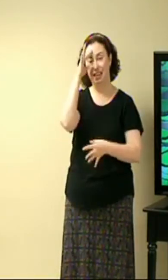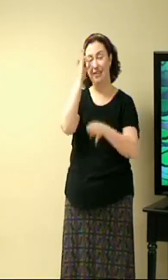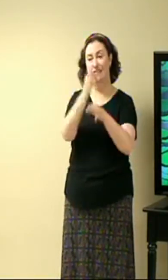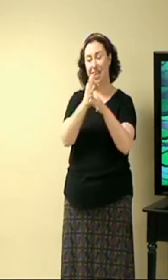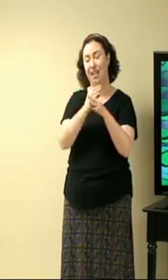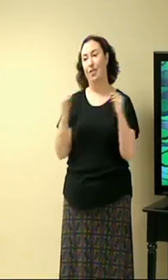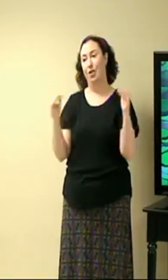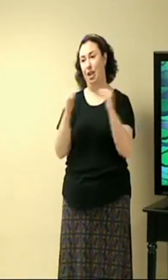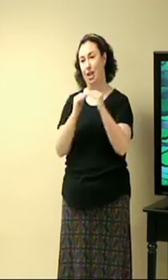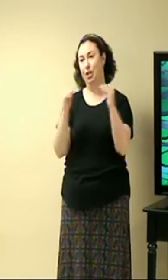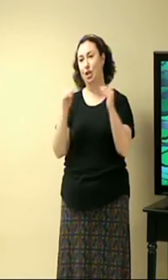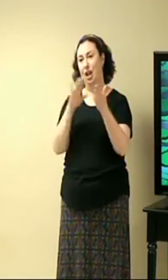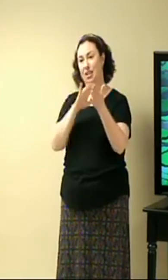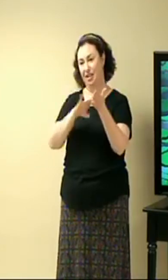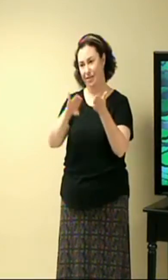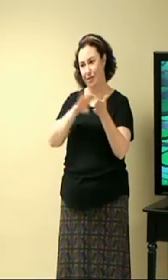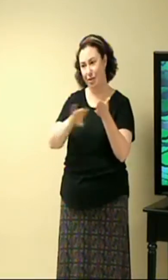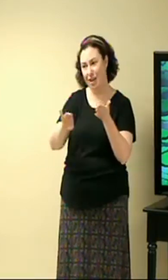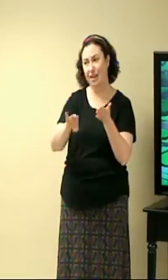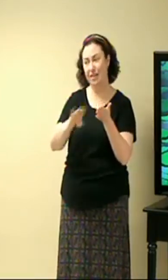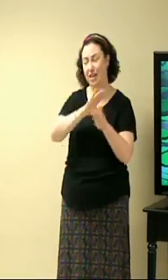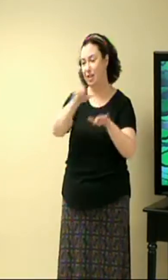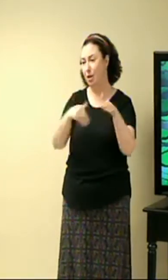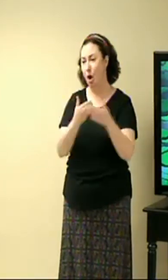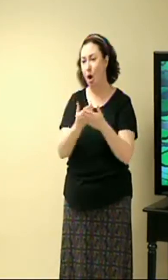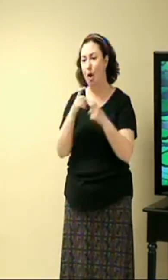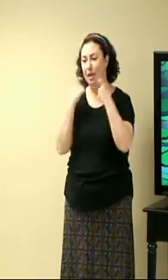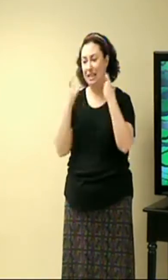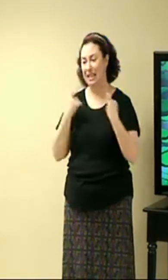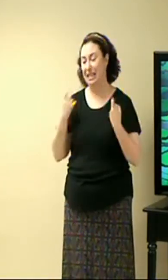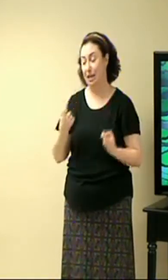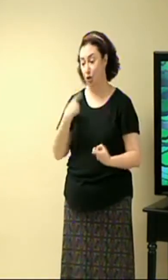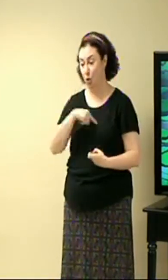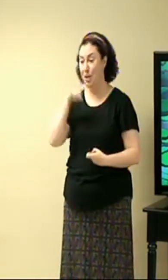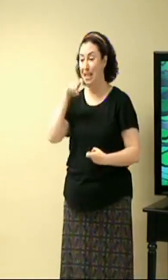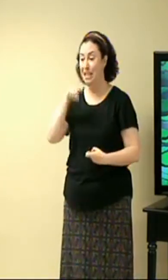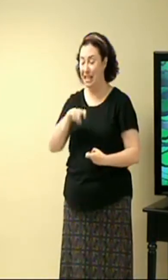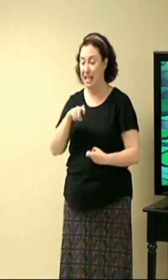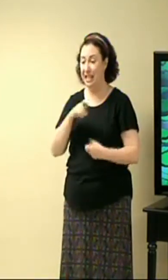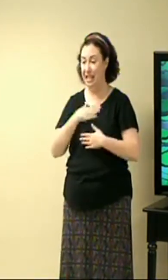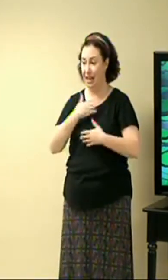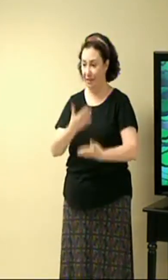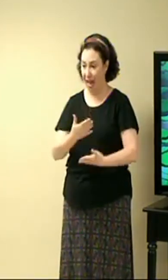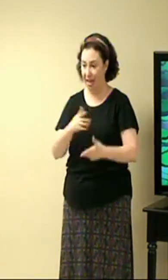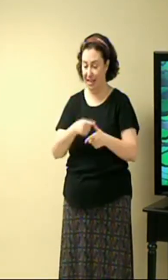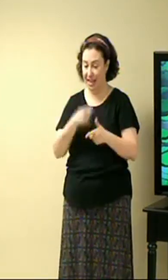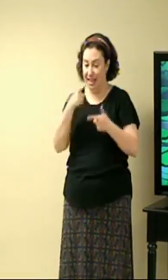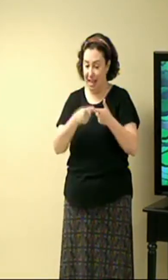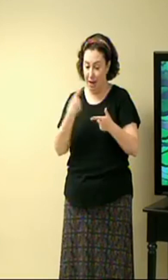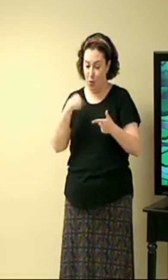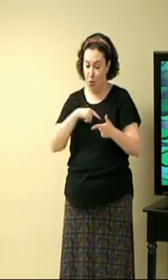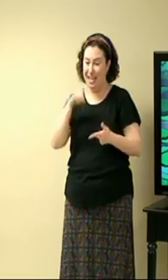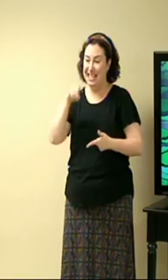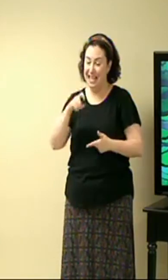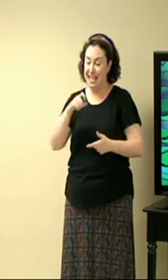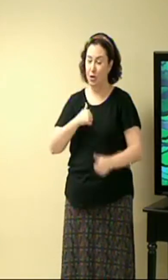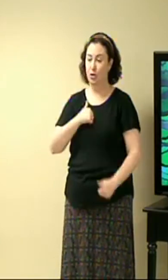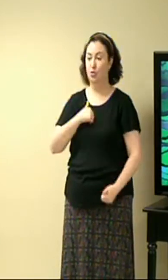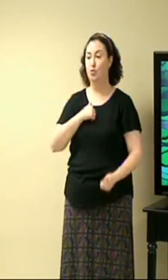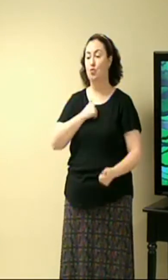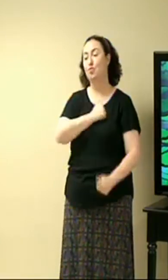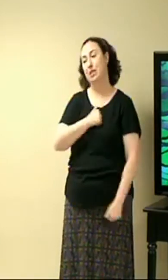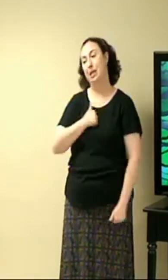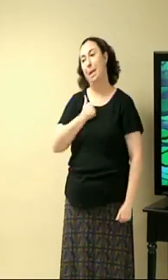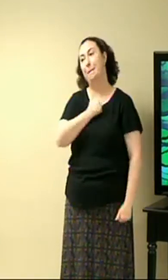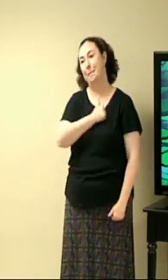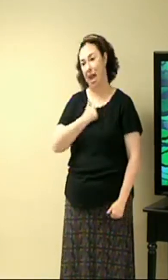all unrighteousness. So we confess it, but then we also repent. Repent means to turn in the other direction. If we are going towards our sin, we turn